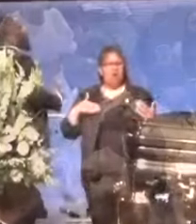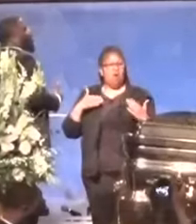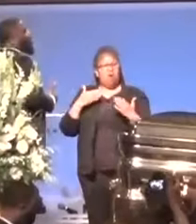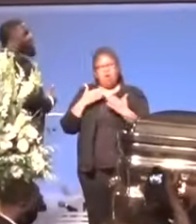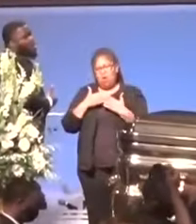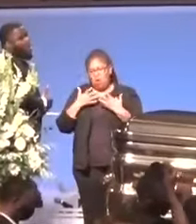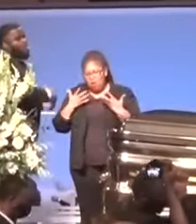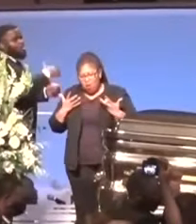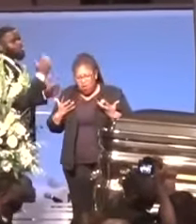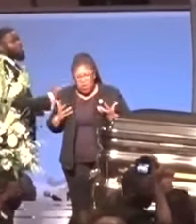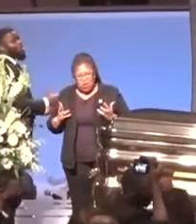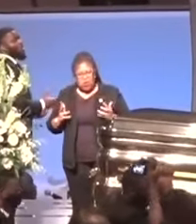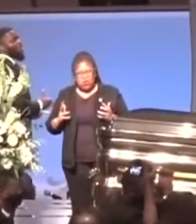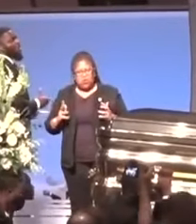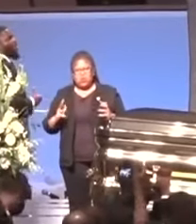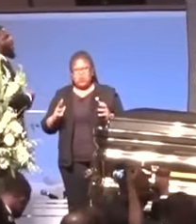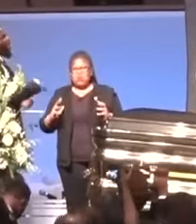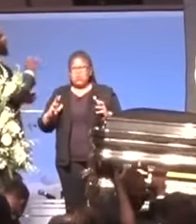over.